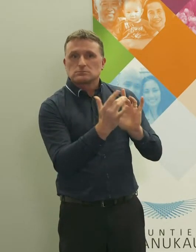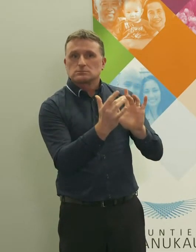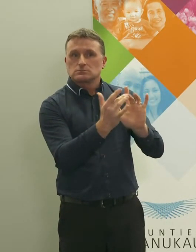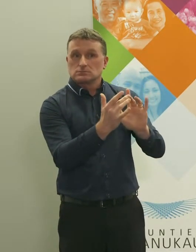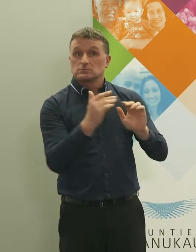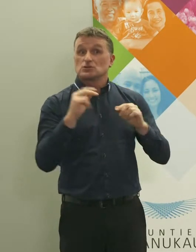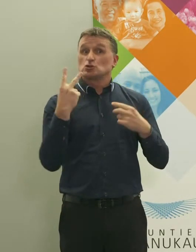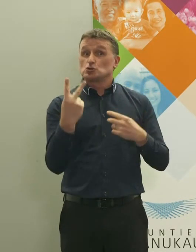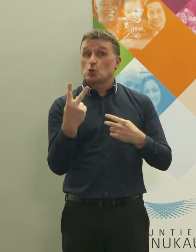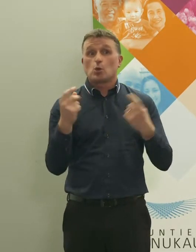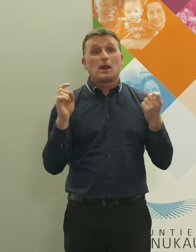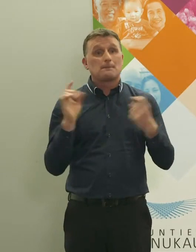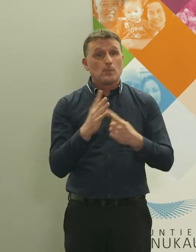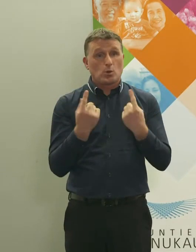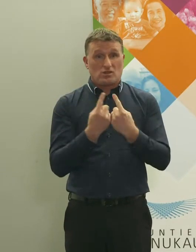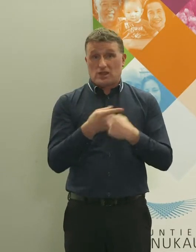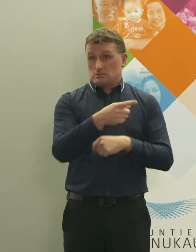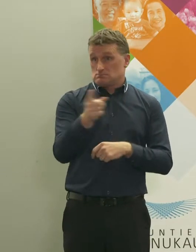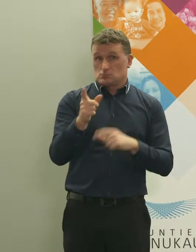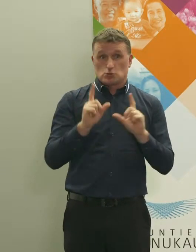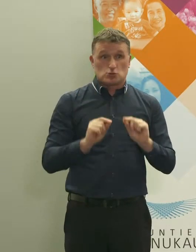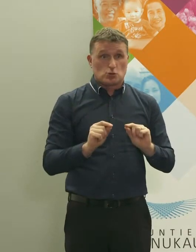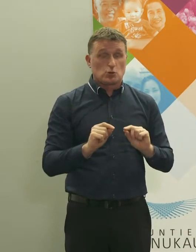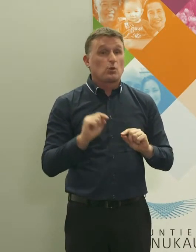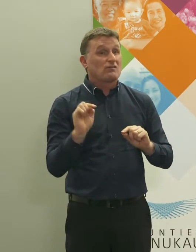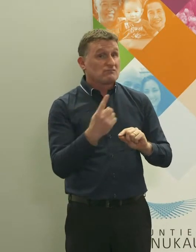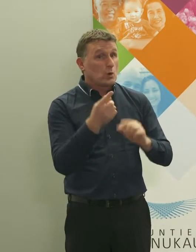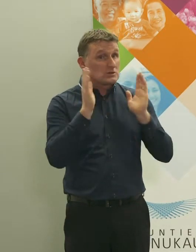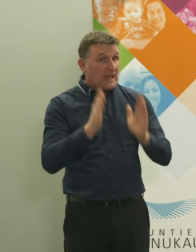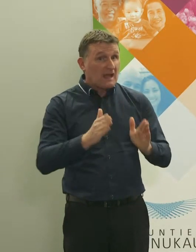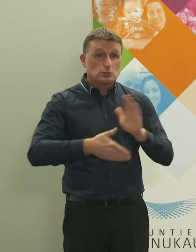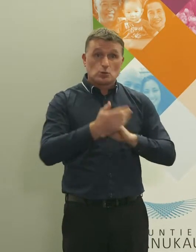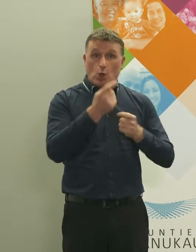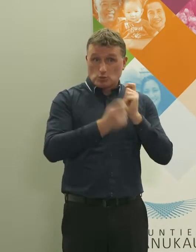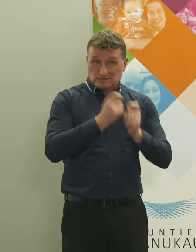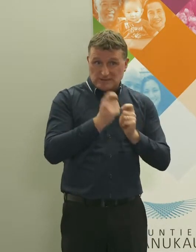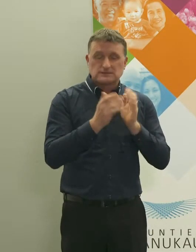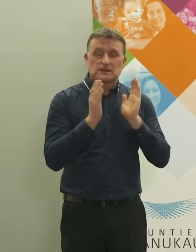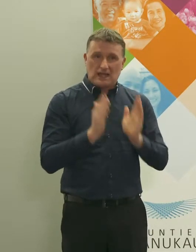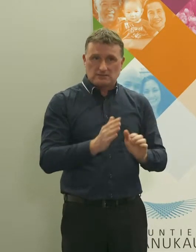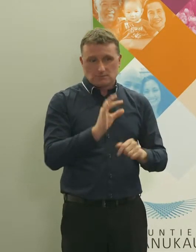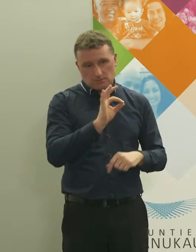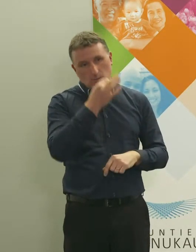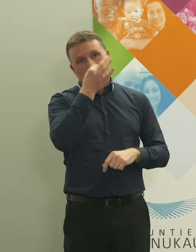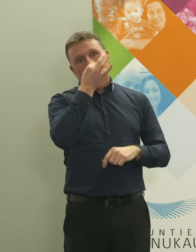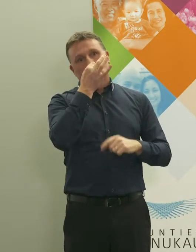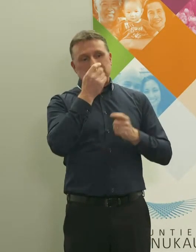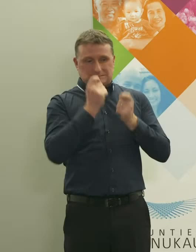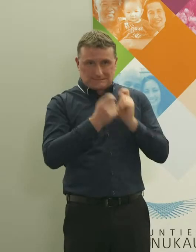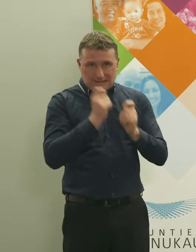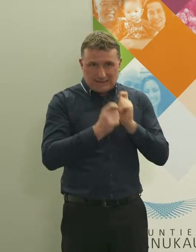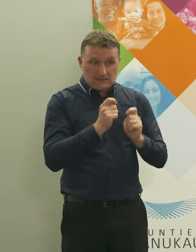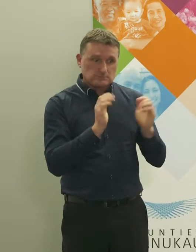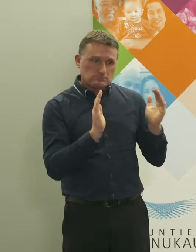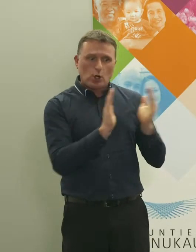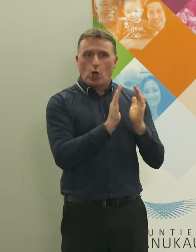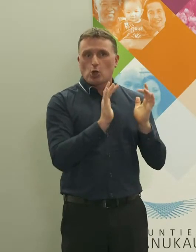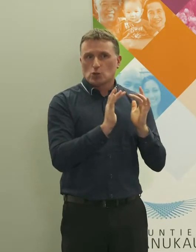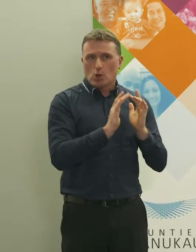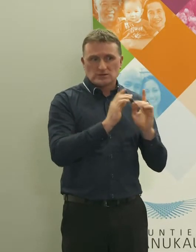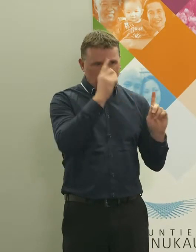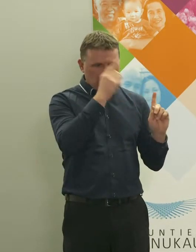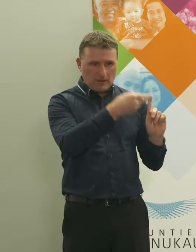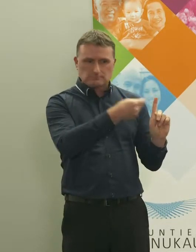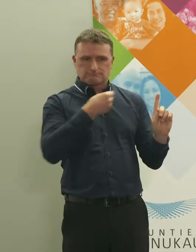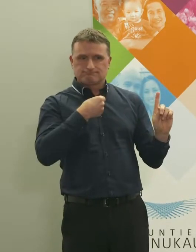to do. The first is to get a test. All close contacts need to be tested, even if you don't